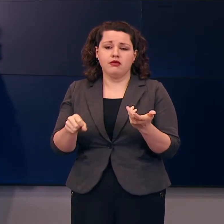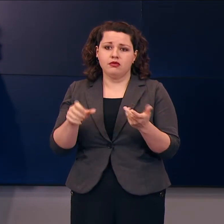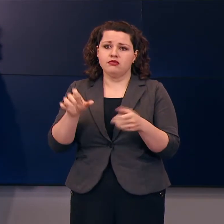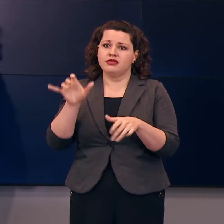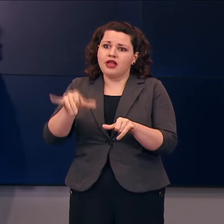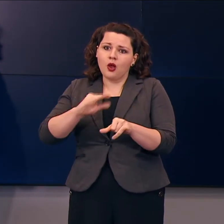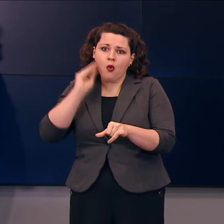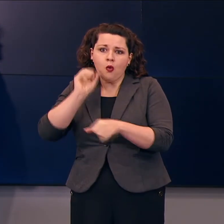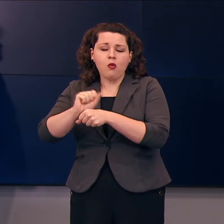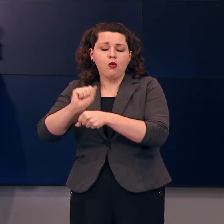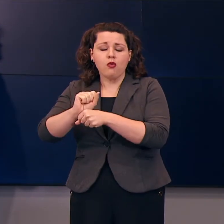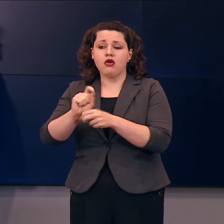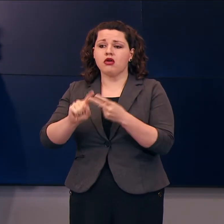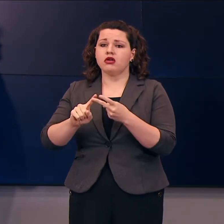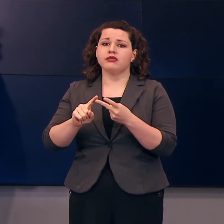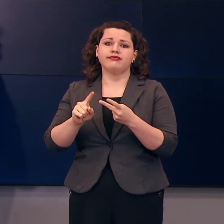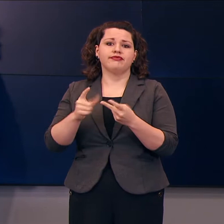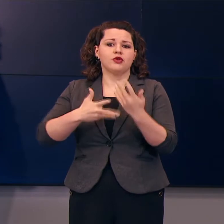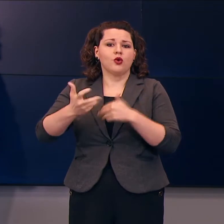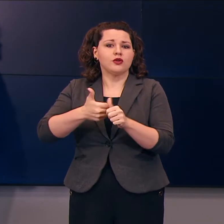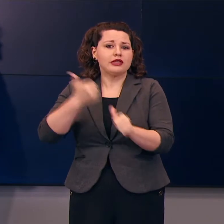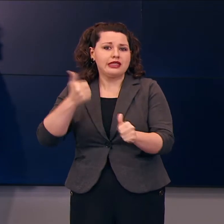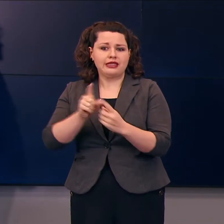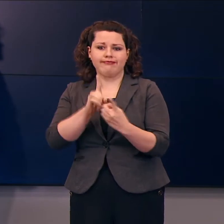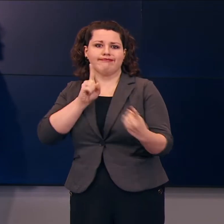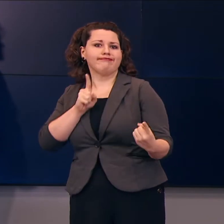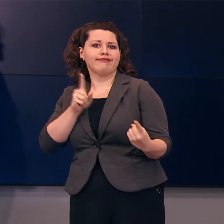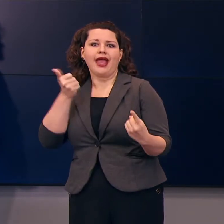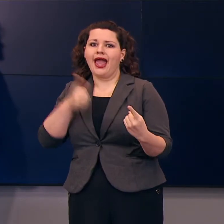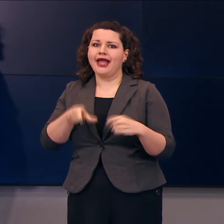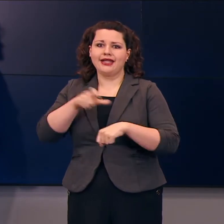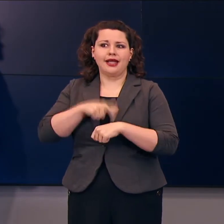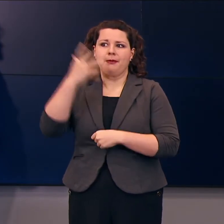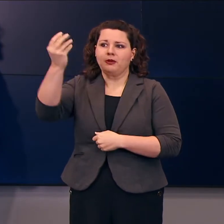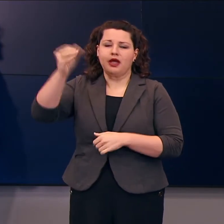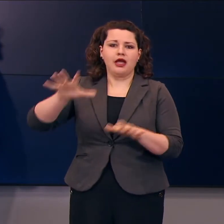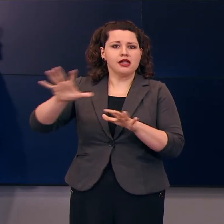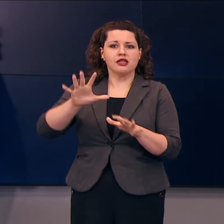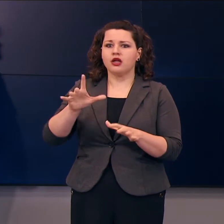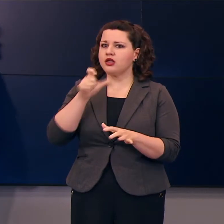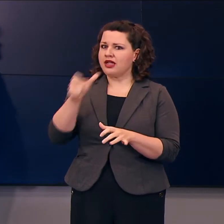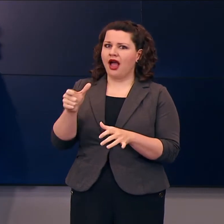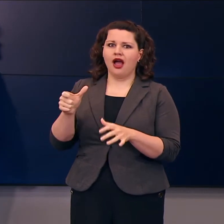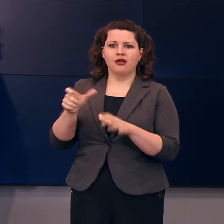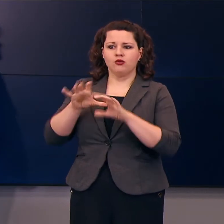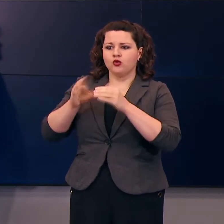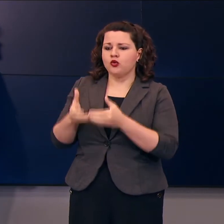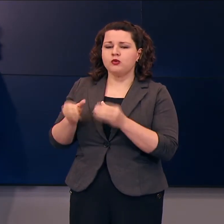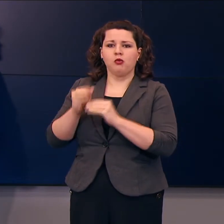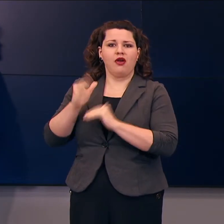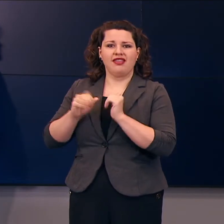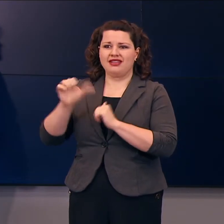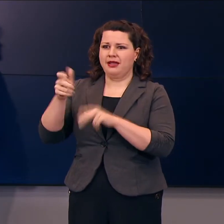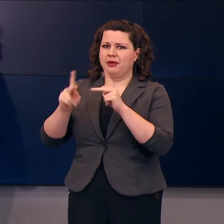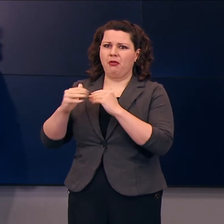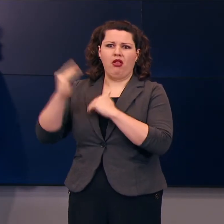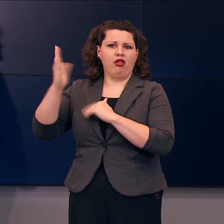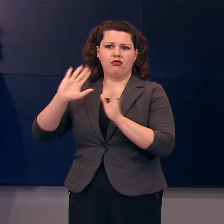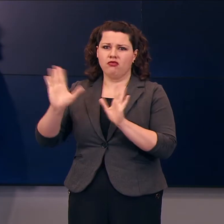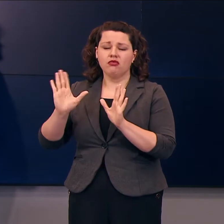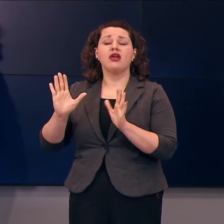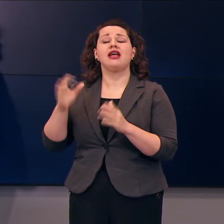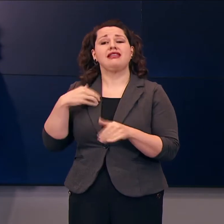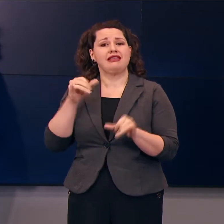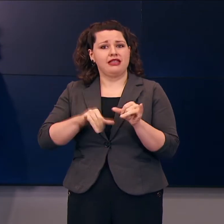home if you can, practice social distancing at any time you're in public, don't gather in groups of more than 10 people, and isolate